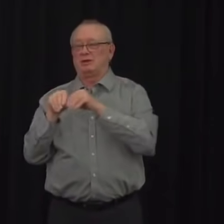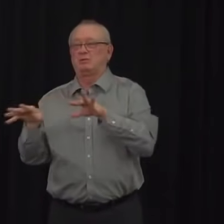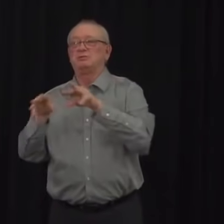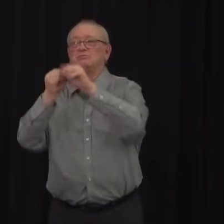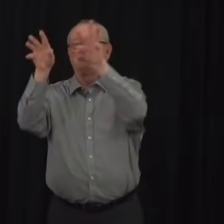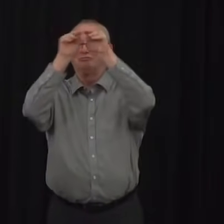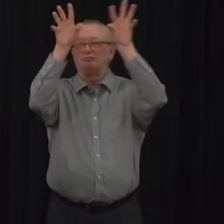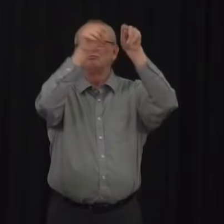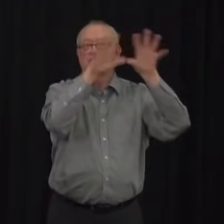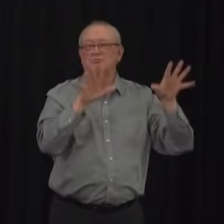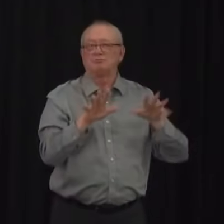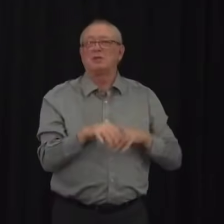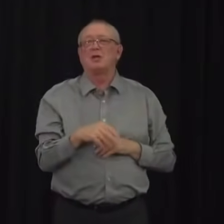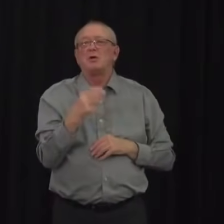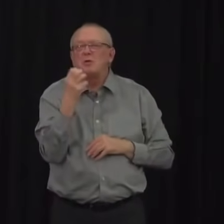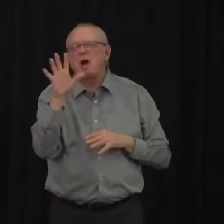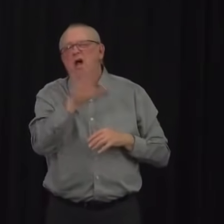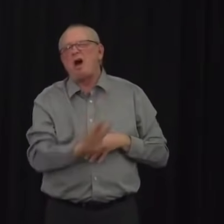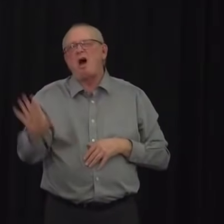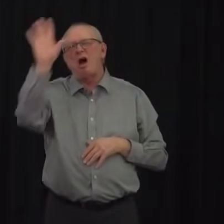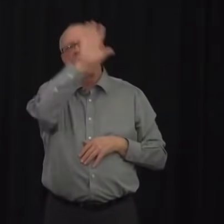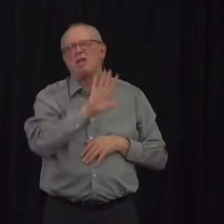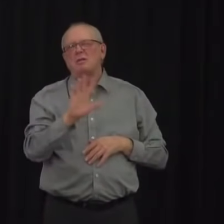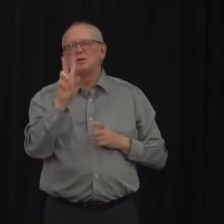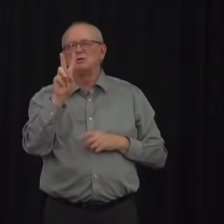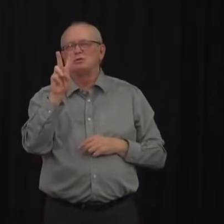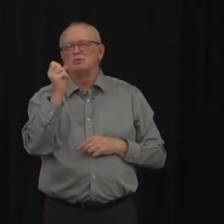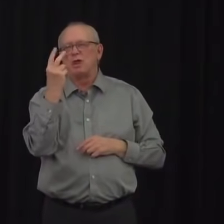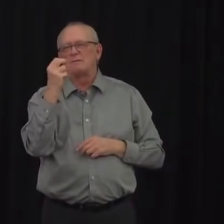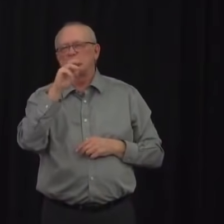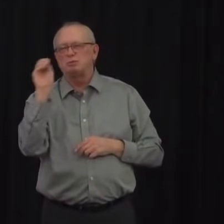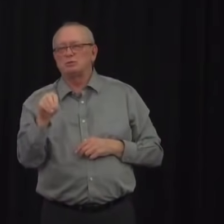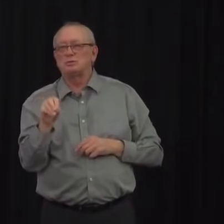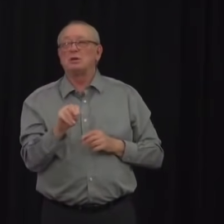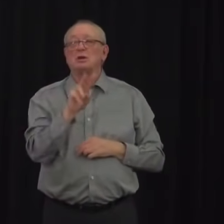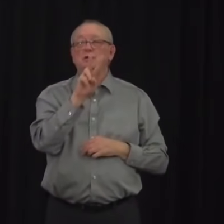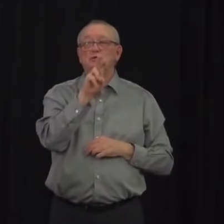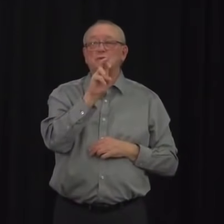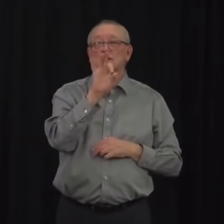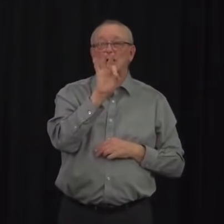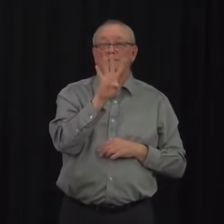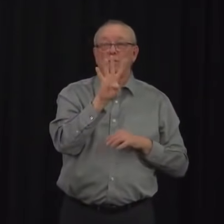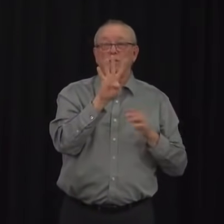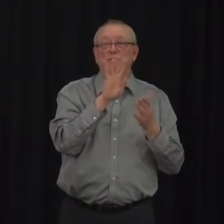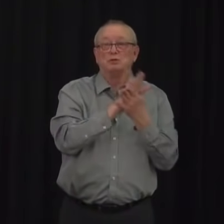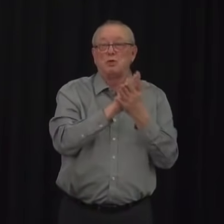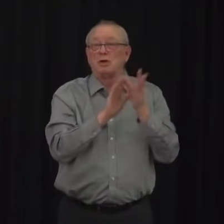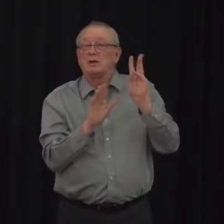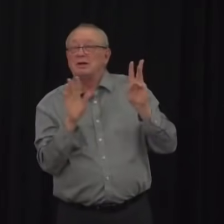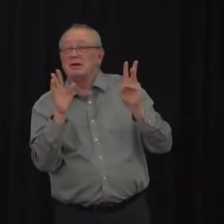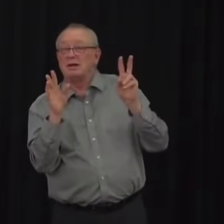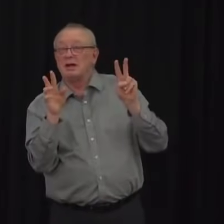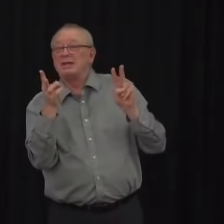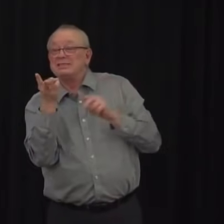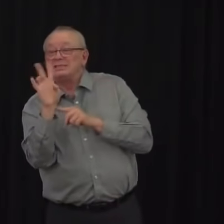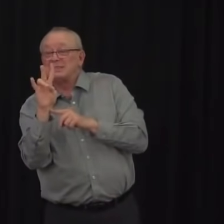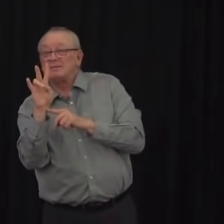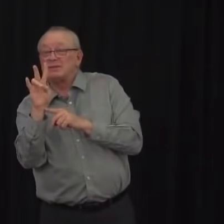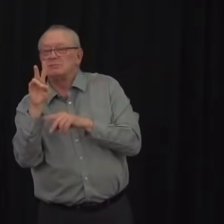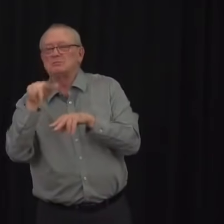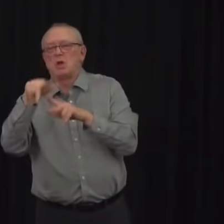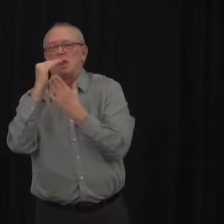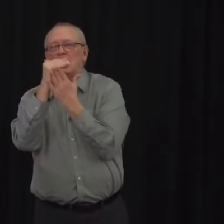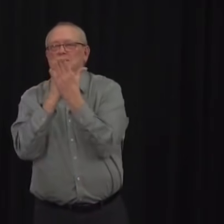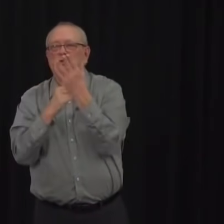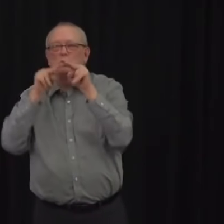This number includes 67 schools that are currently on the watch list. So far, in-school transmission has likely